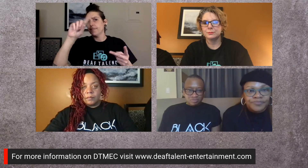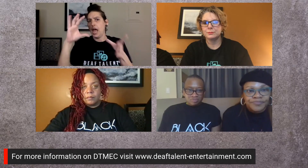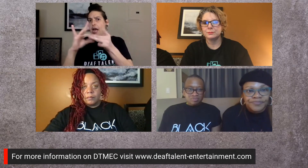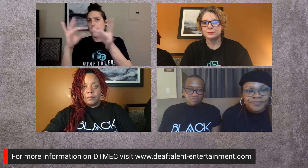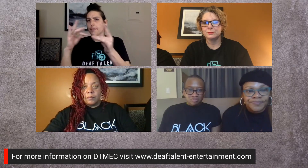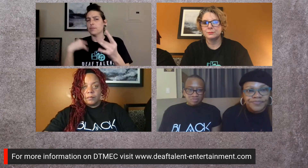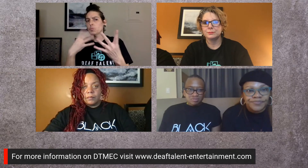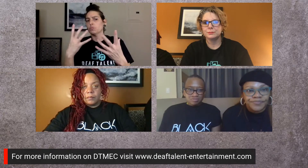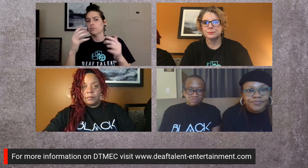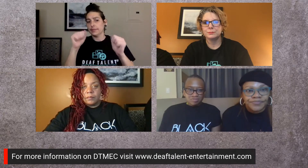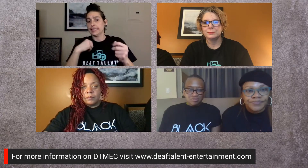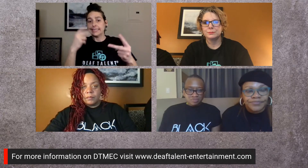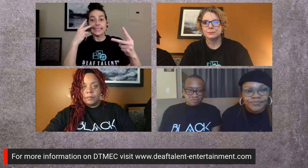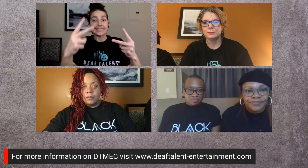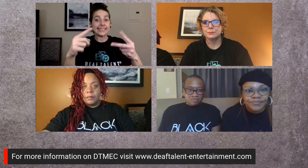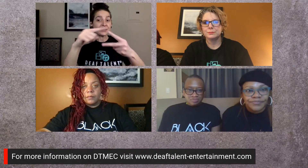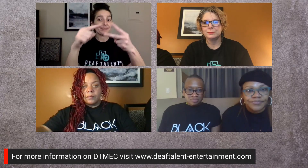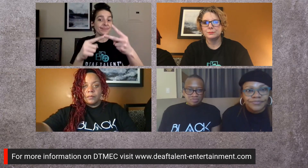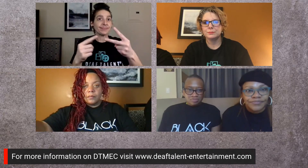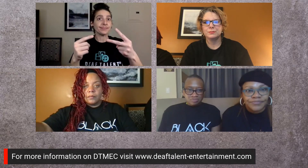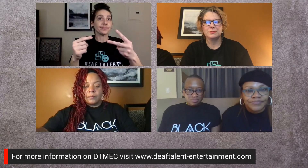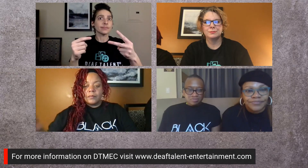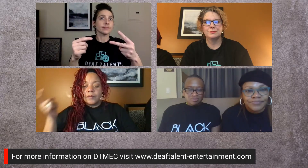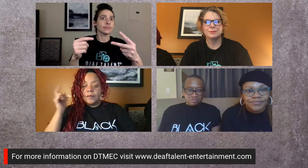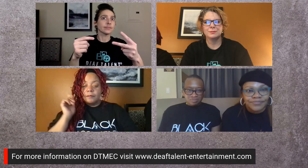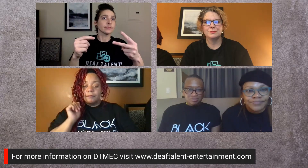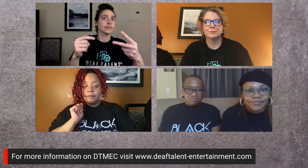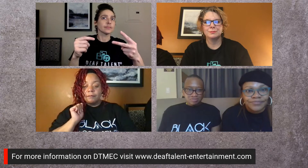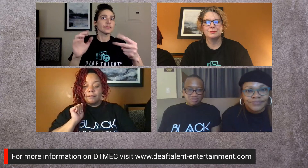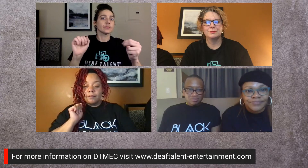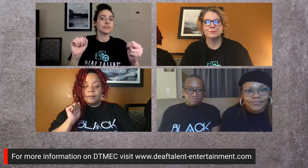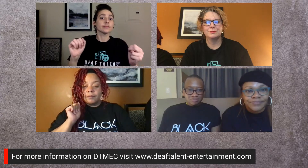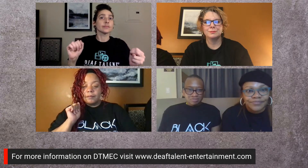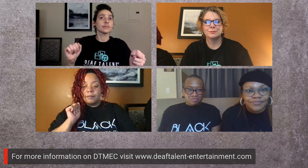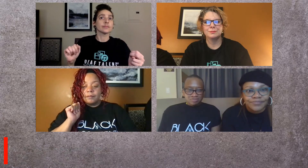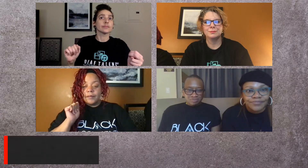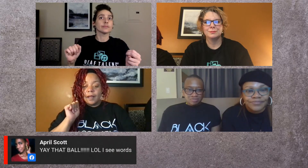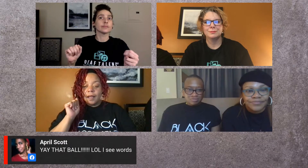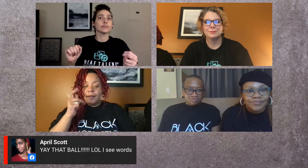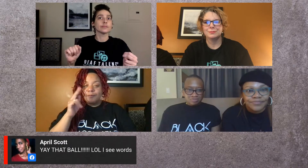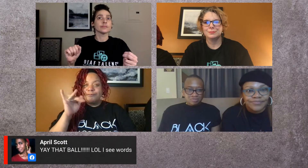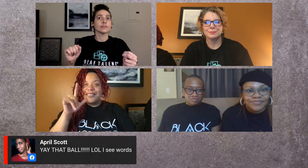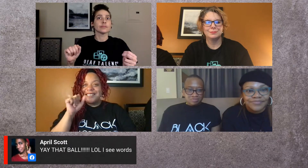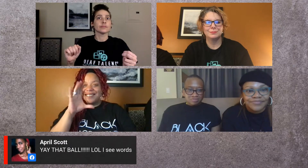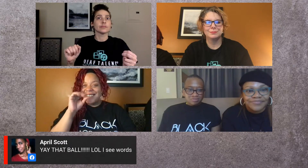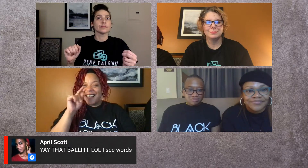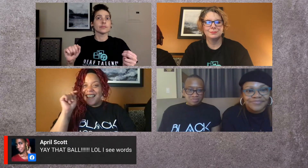April Scott had a comment. Can we see her comment, April Scott?